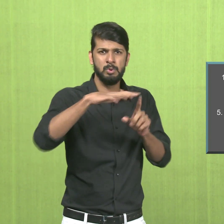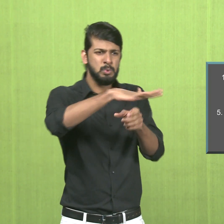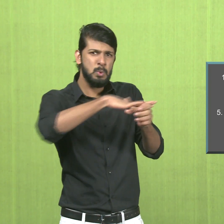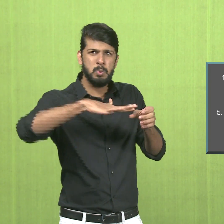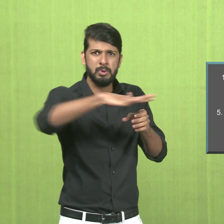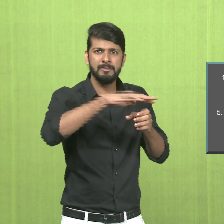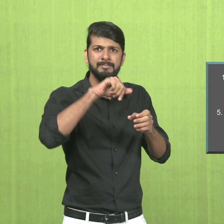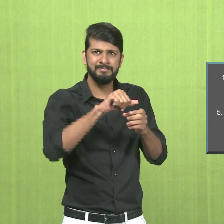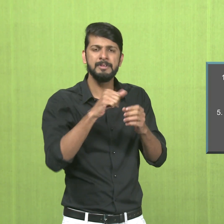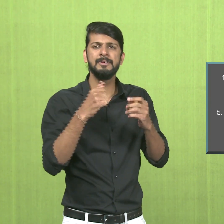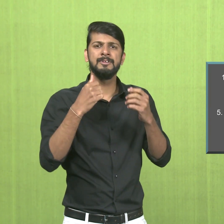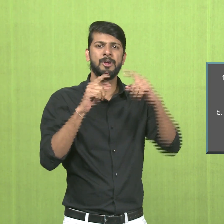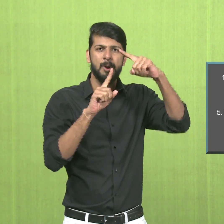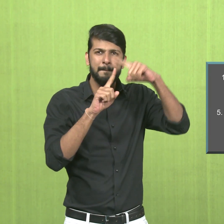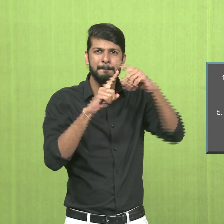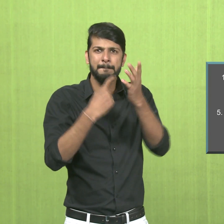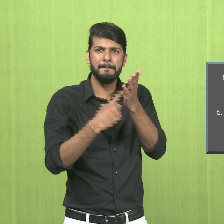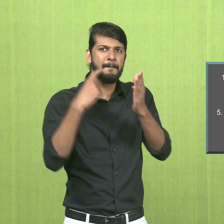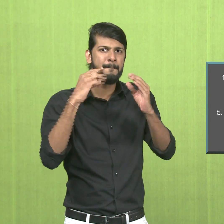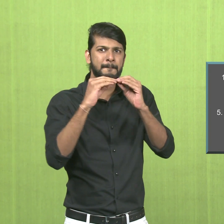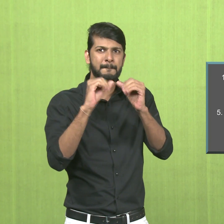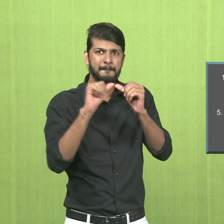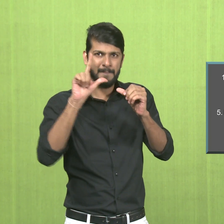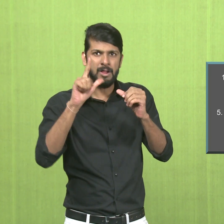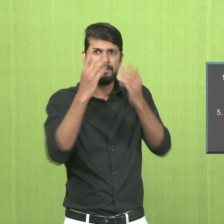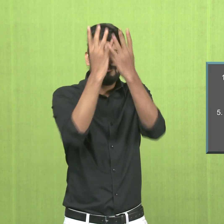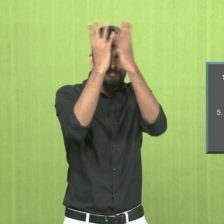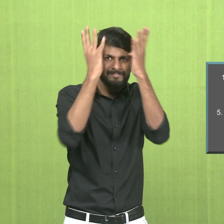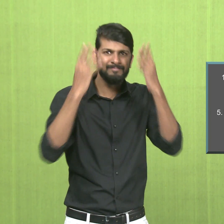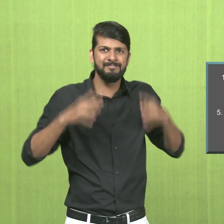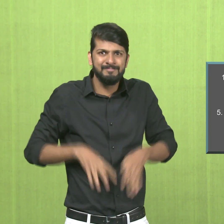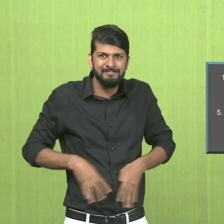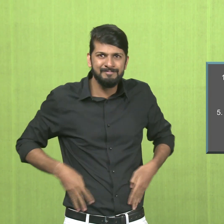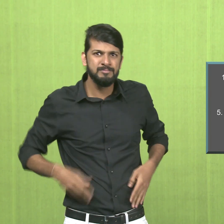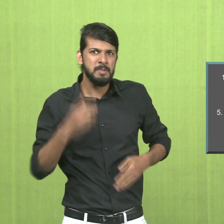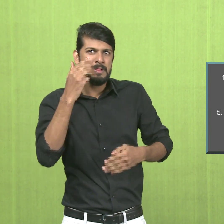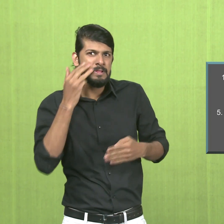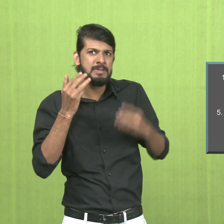into various parts. First, we will understand the background of folk and tribal art.